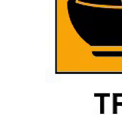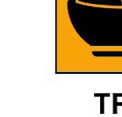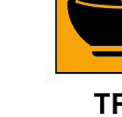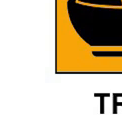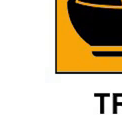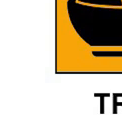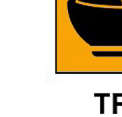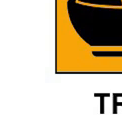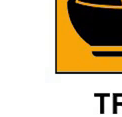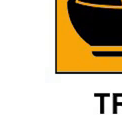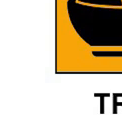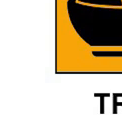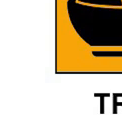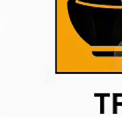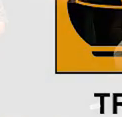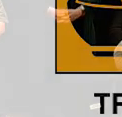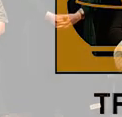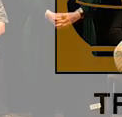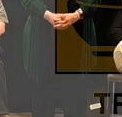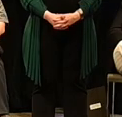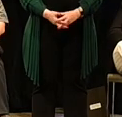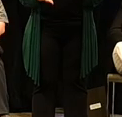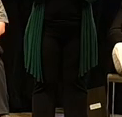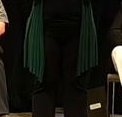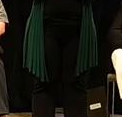always. Thank you.